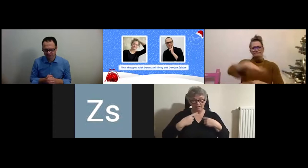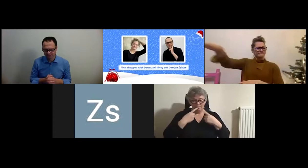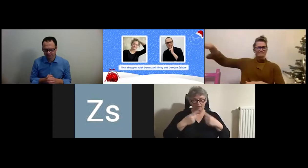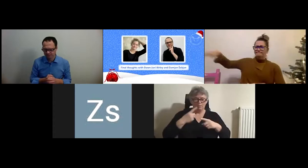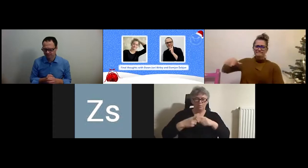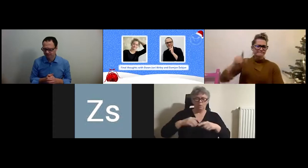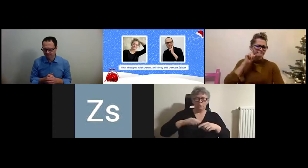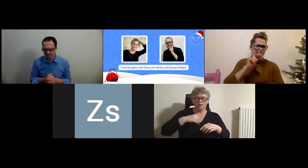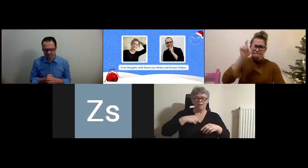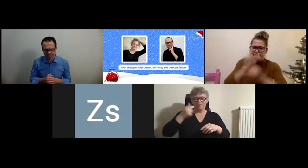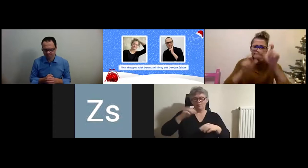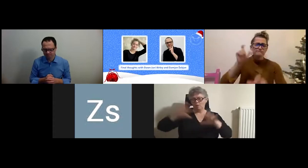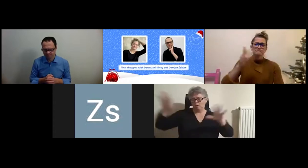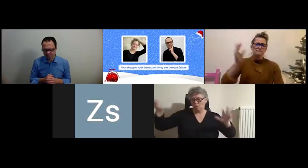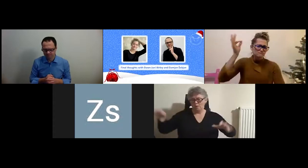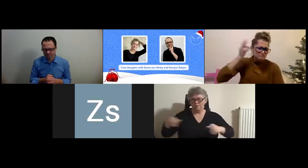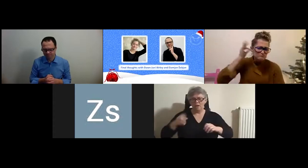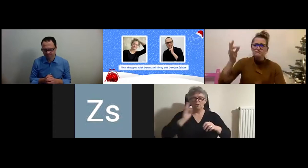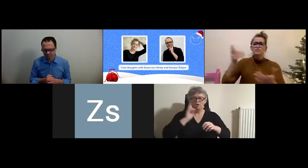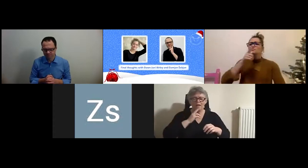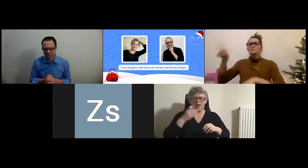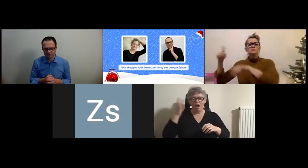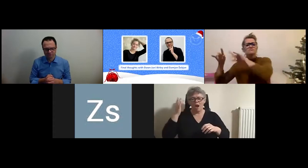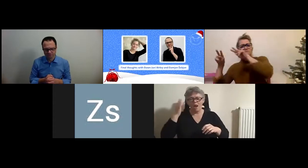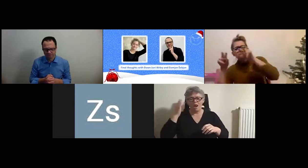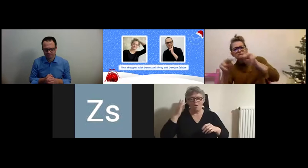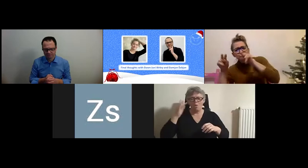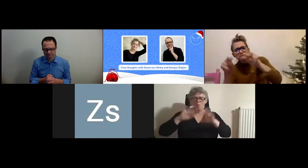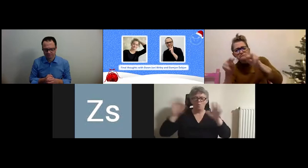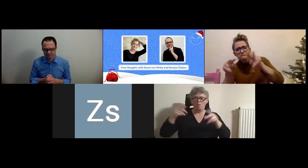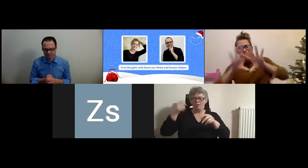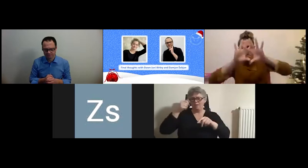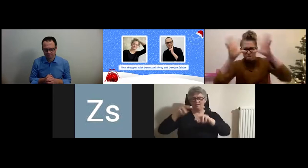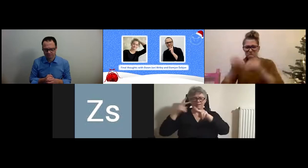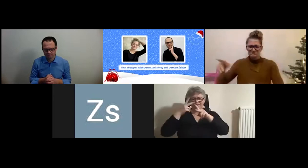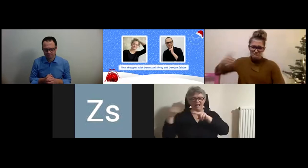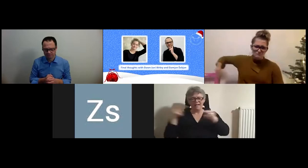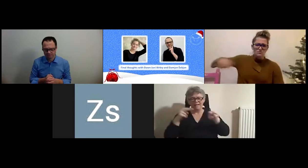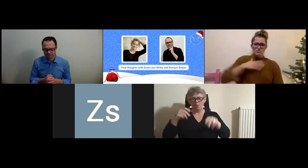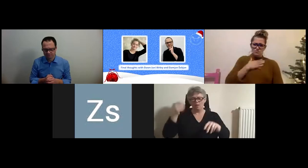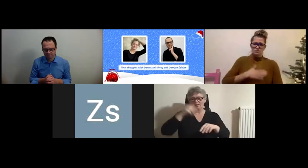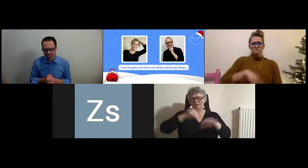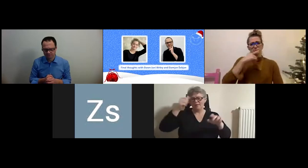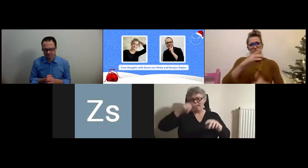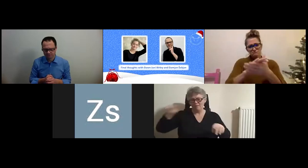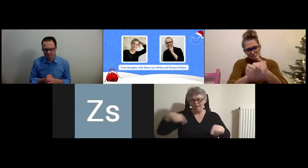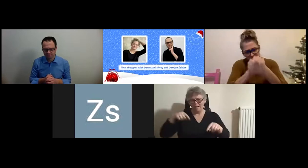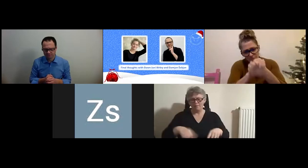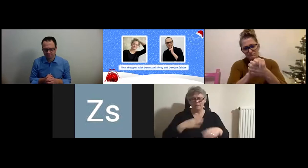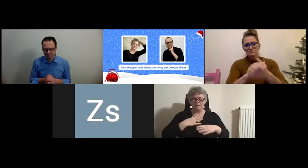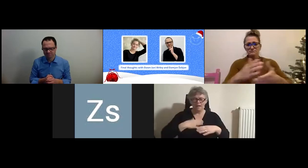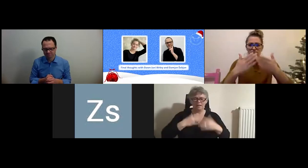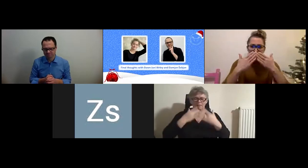But I wanted to let you know, not only I, Don, but many, many viewers and everyone